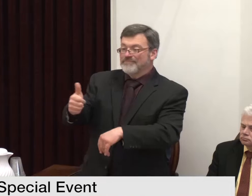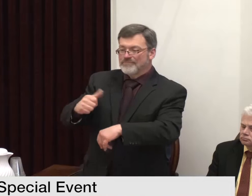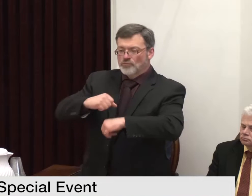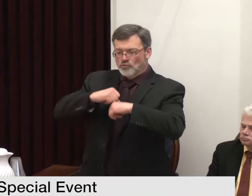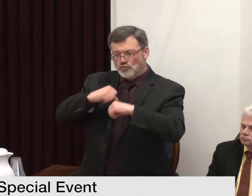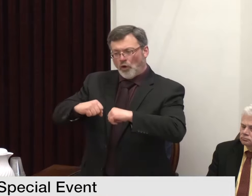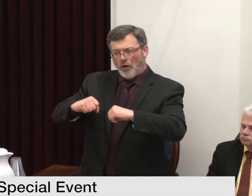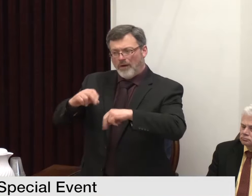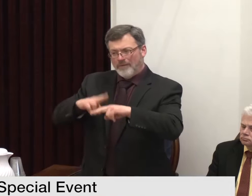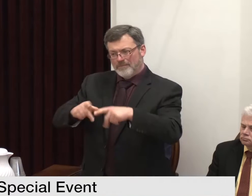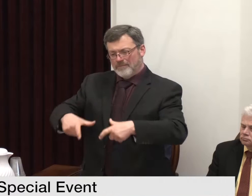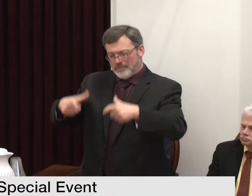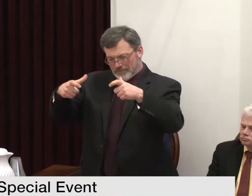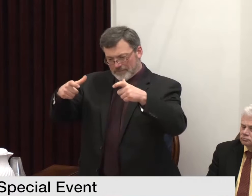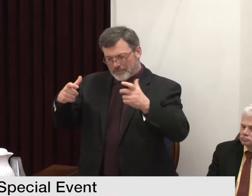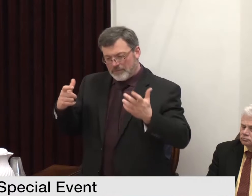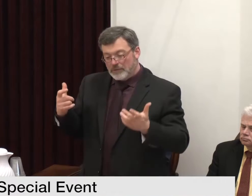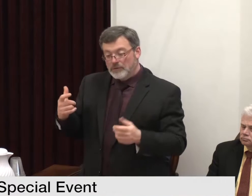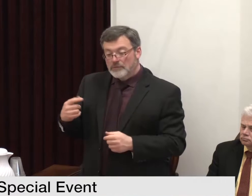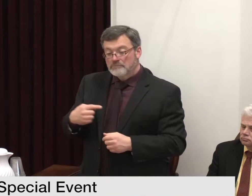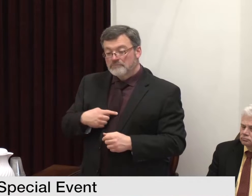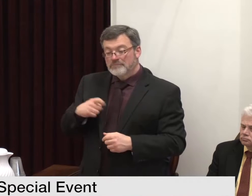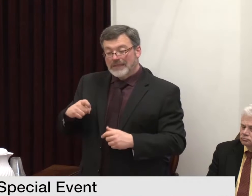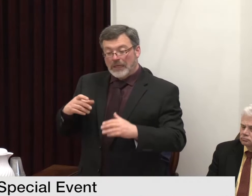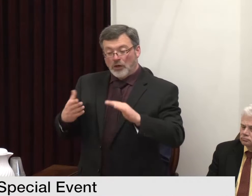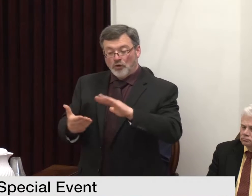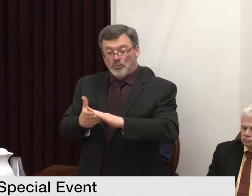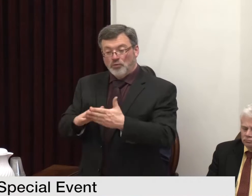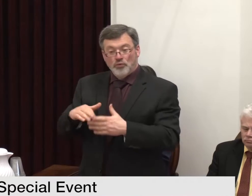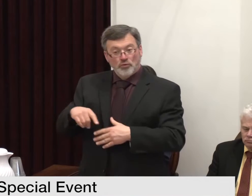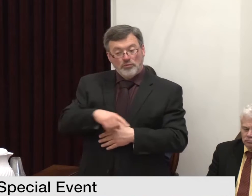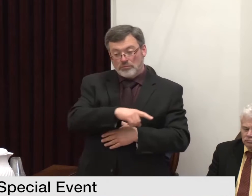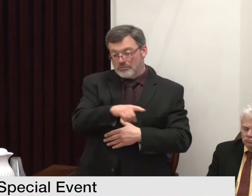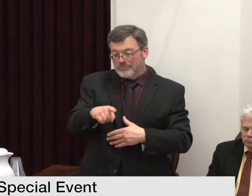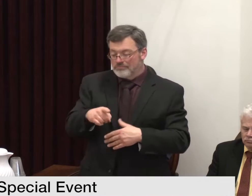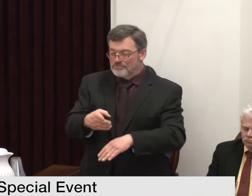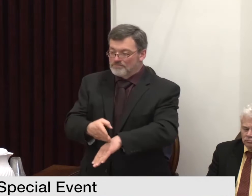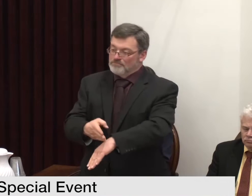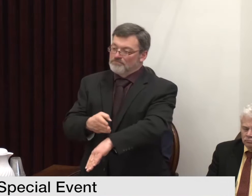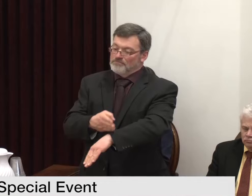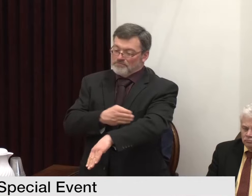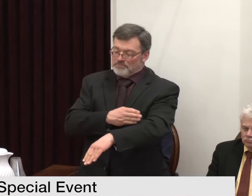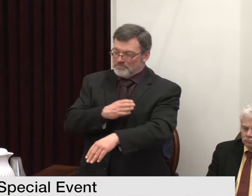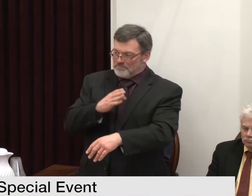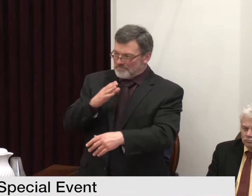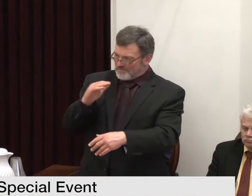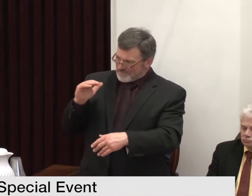restore competency when possible, building on our previous collaboration.